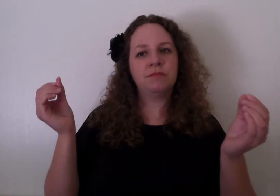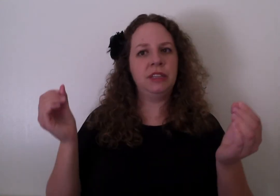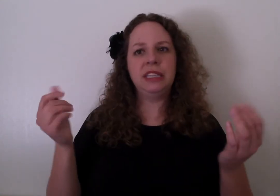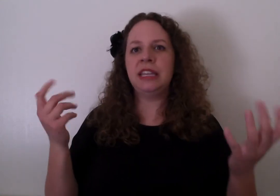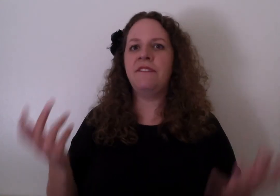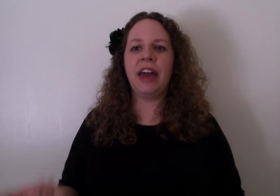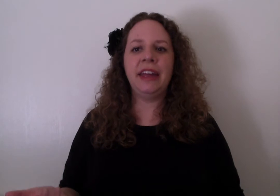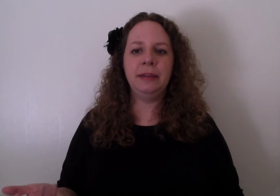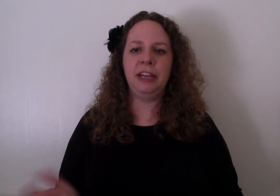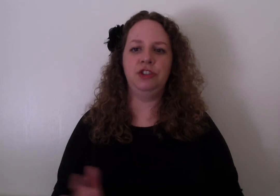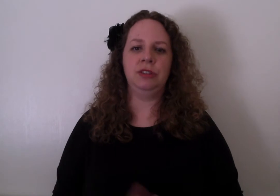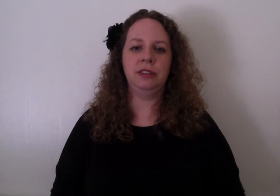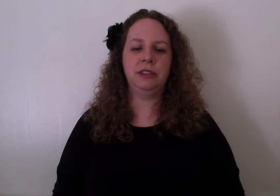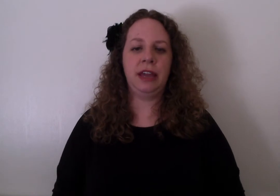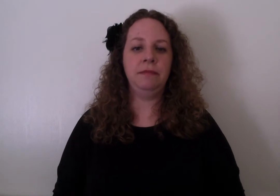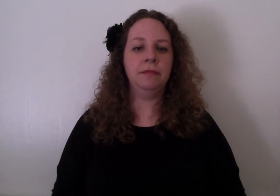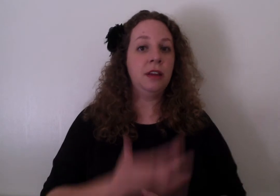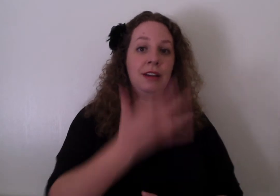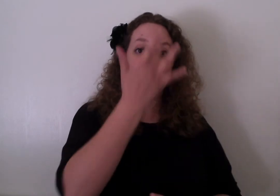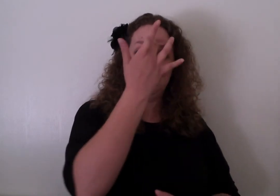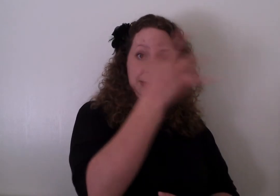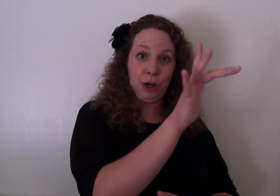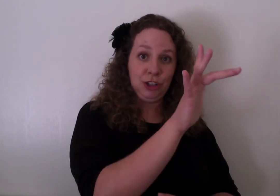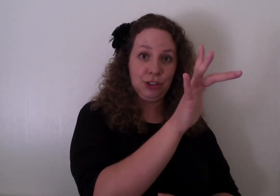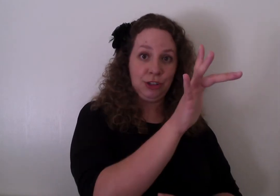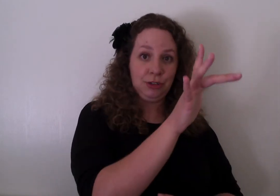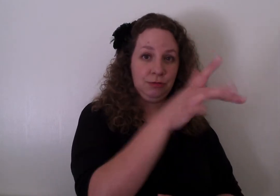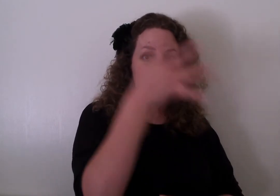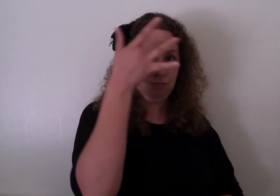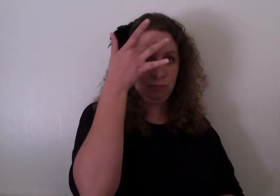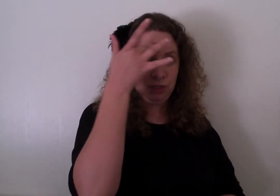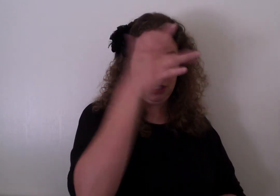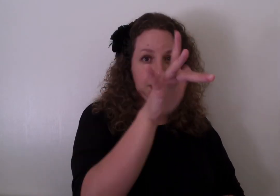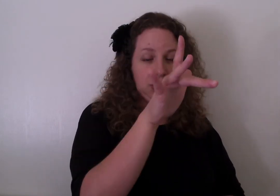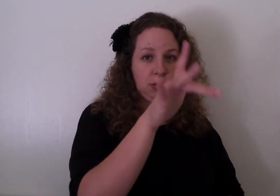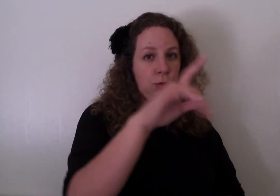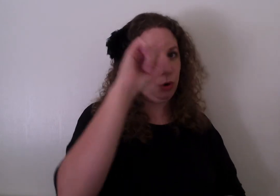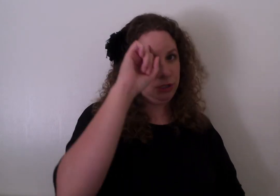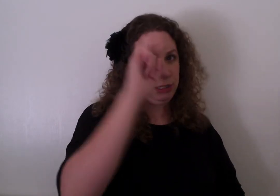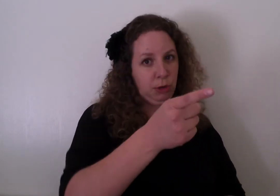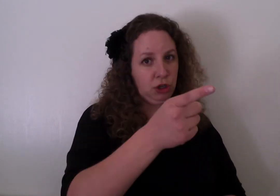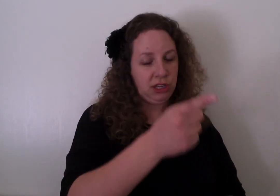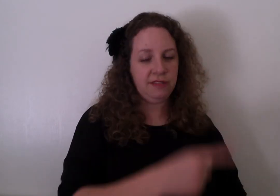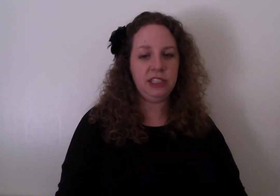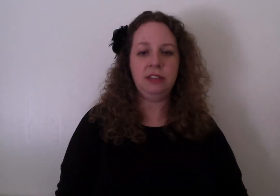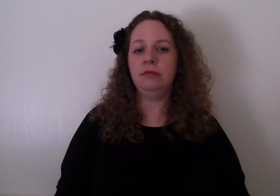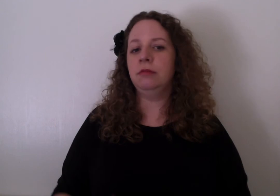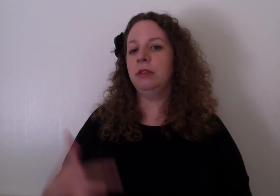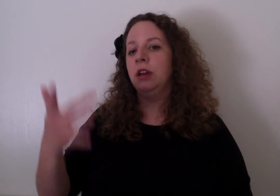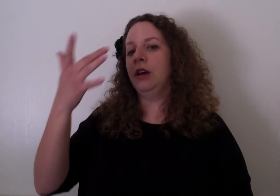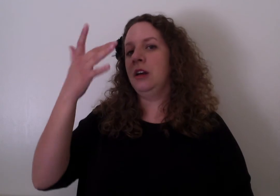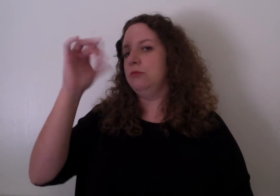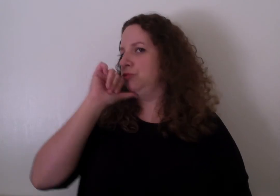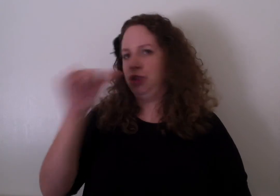He doesn't have any patience. Okay, smart, or smart, I've seen.